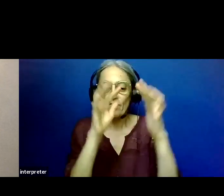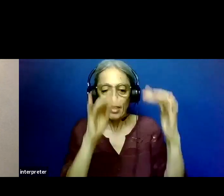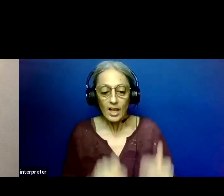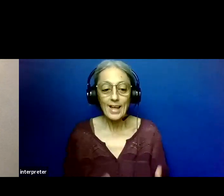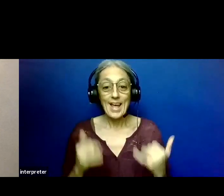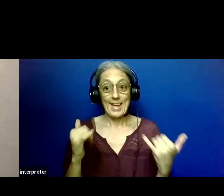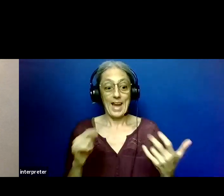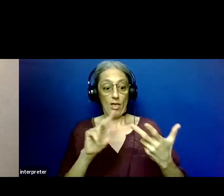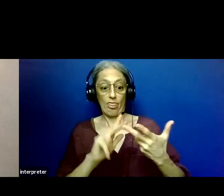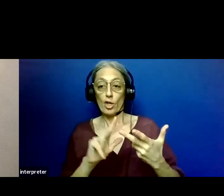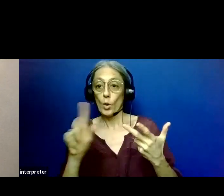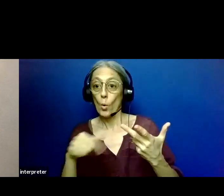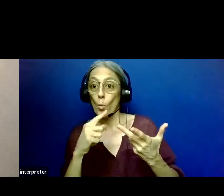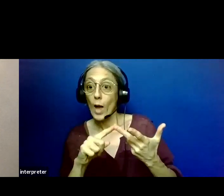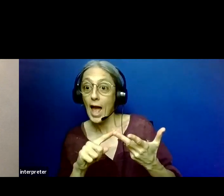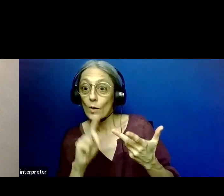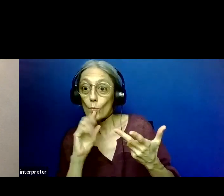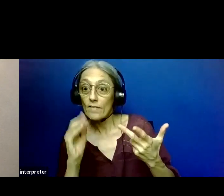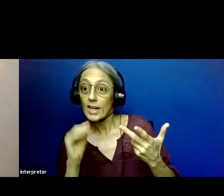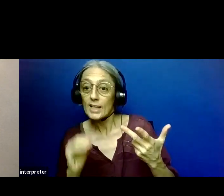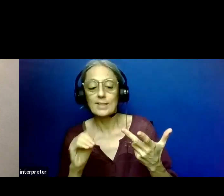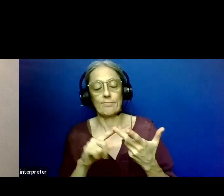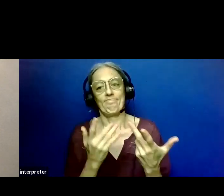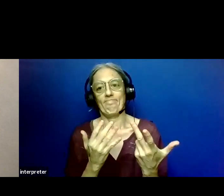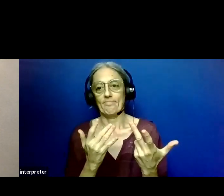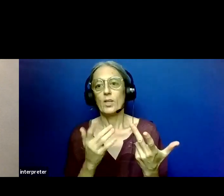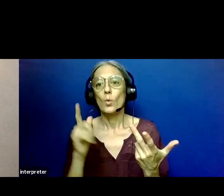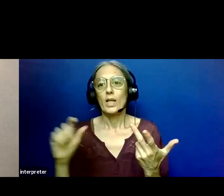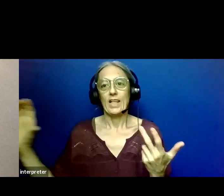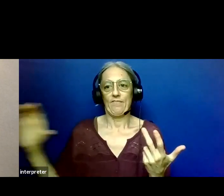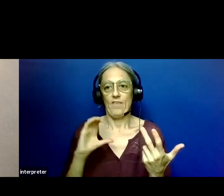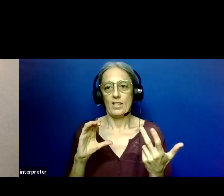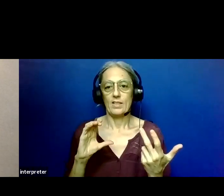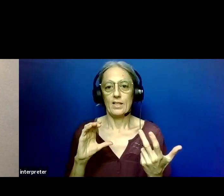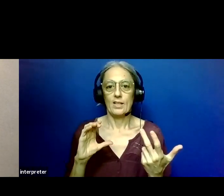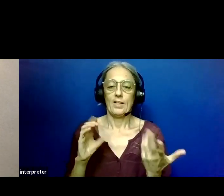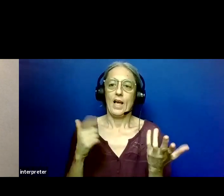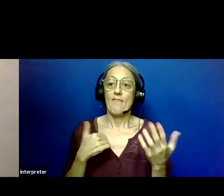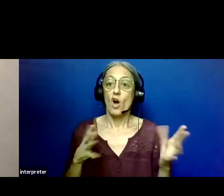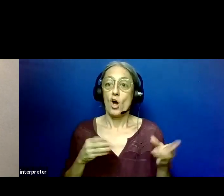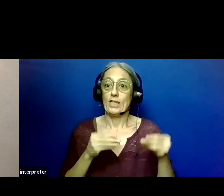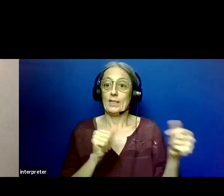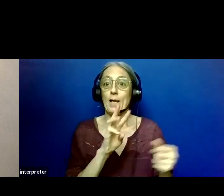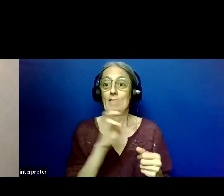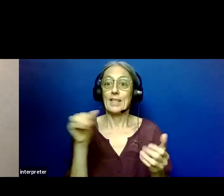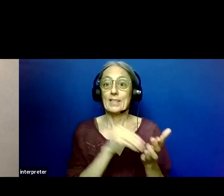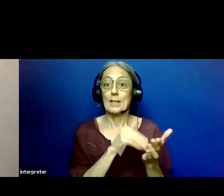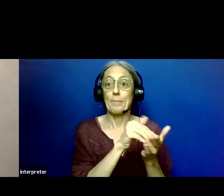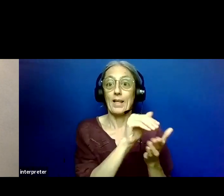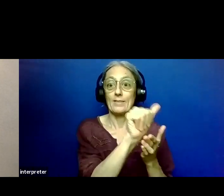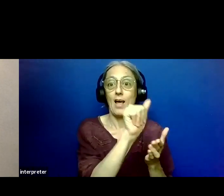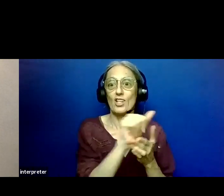the funding is needed. And I've spent about $60 million. I need about $125 million to fix